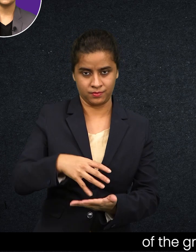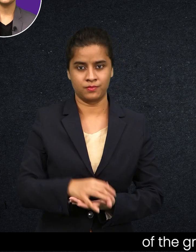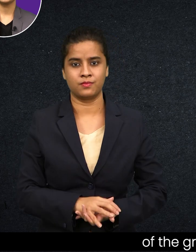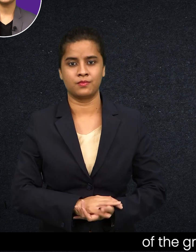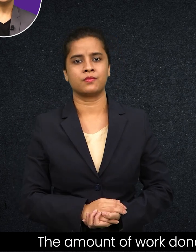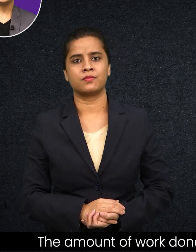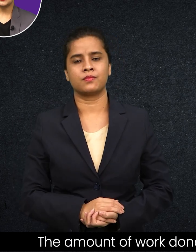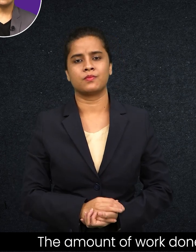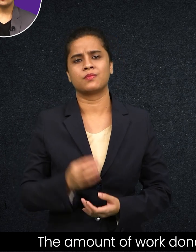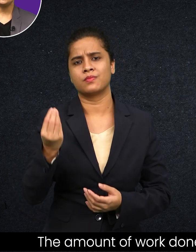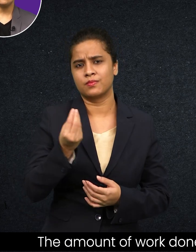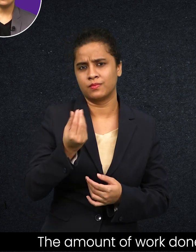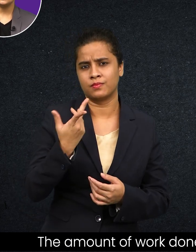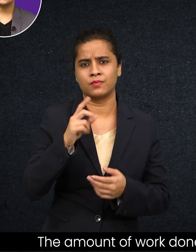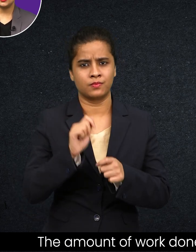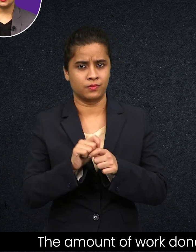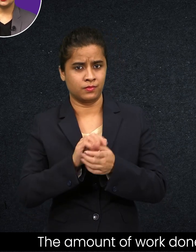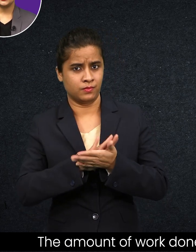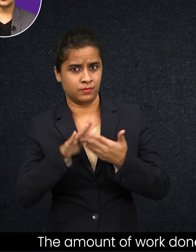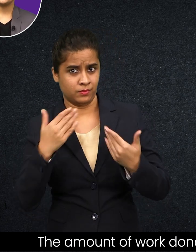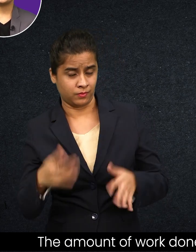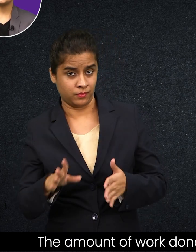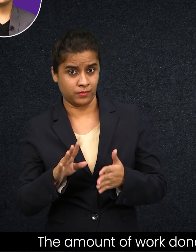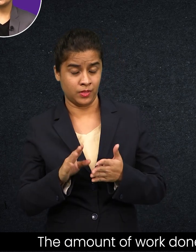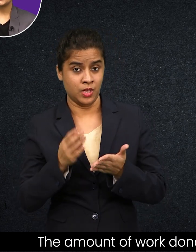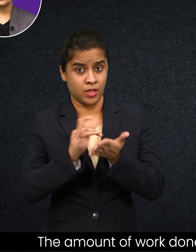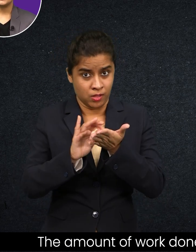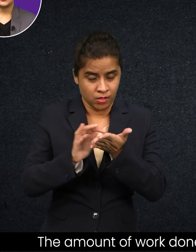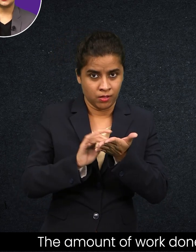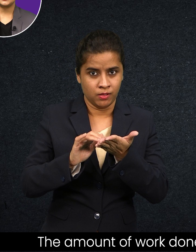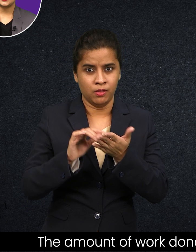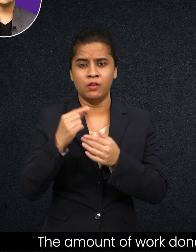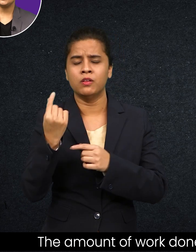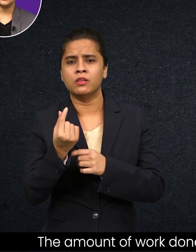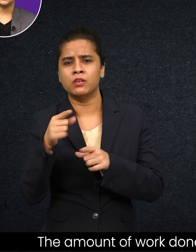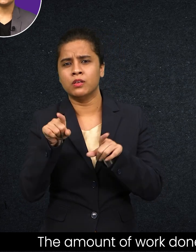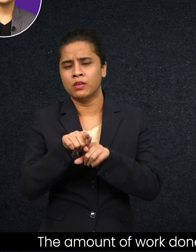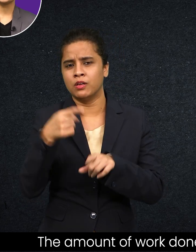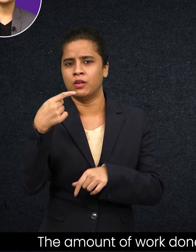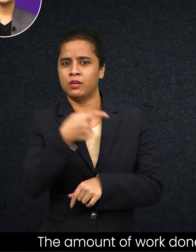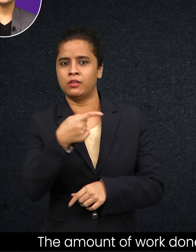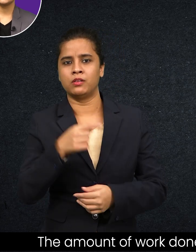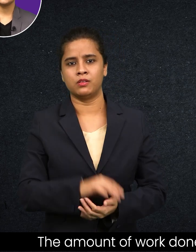force. The amount of work done can be calculated as like these.